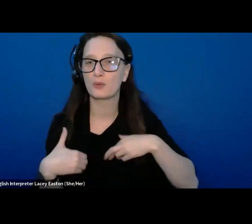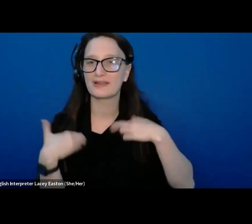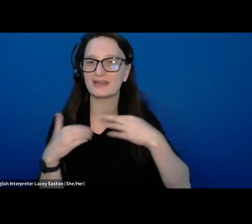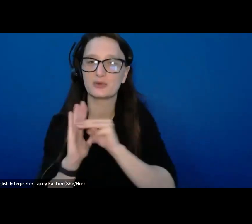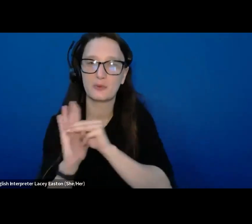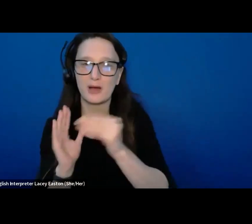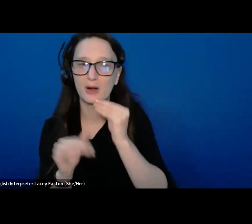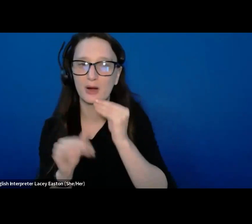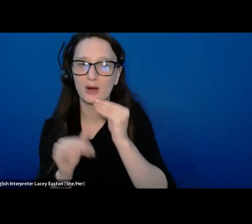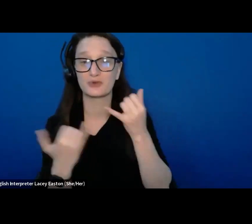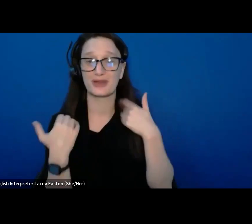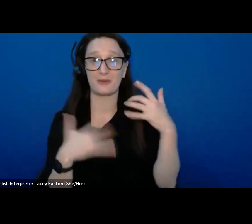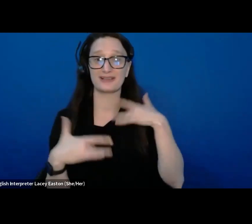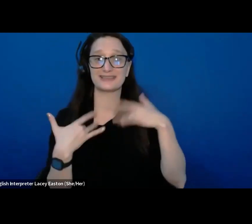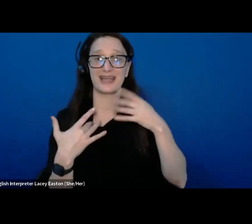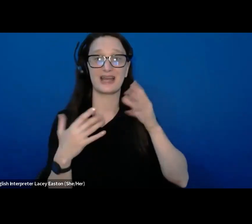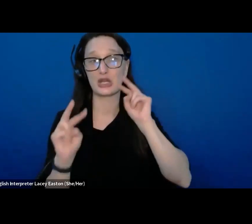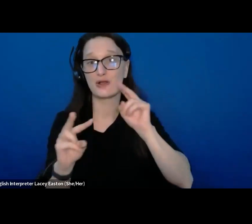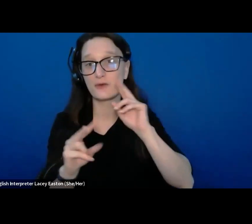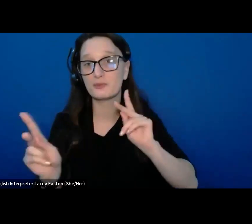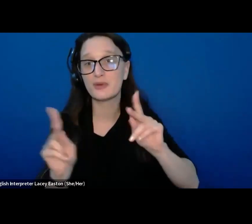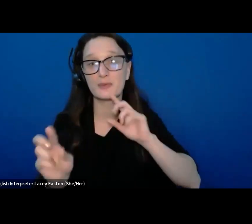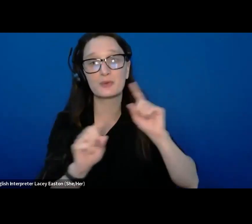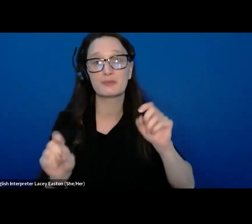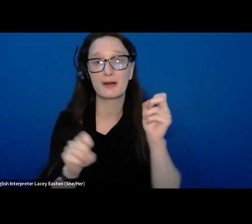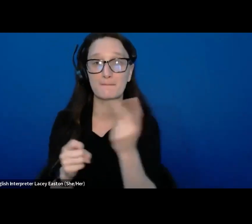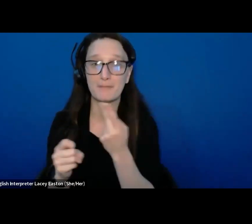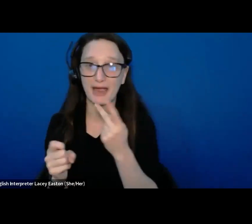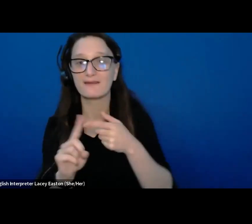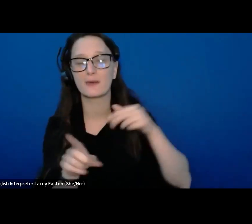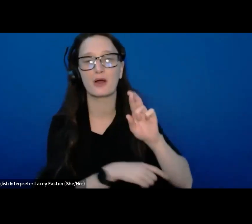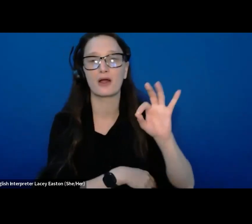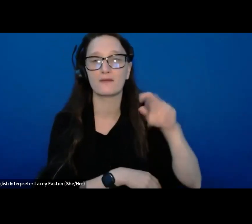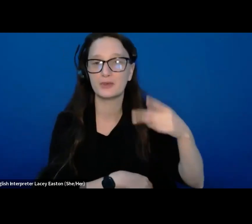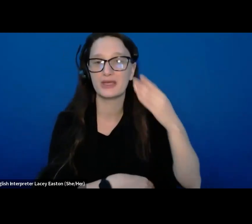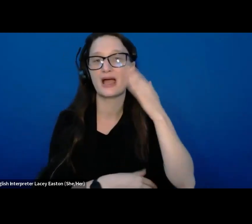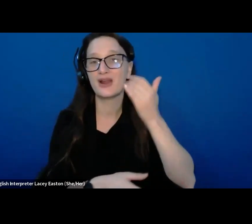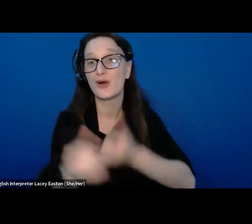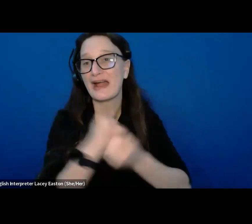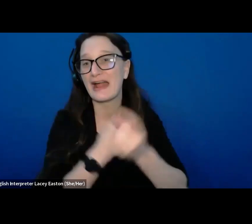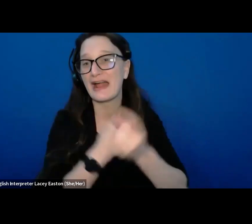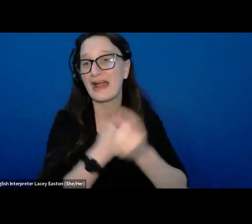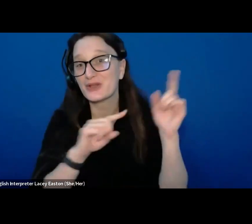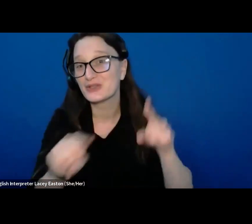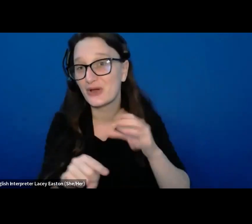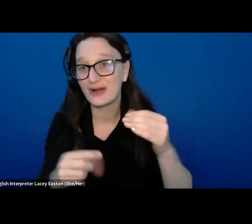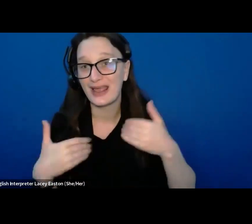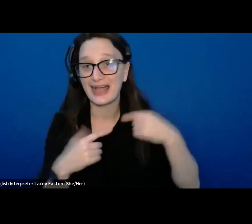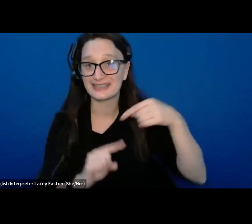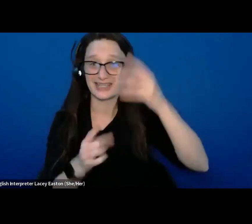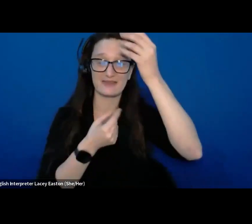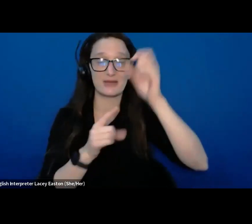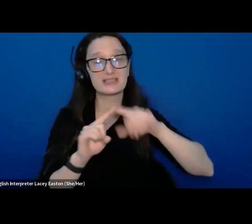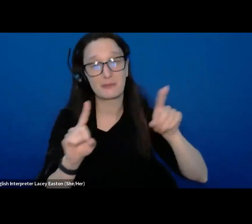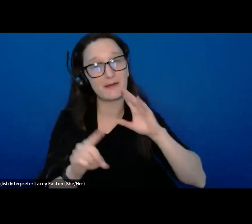looking forward to people responding back to the RFPs. And I know everyone attended and everyone already has this information, but to make it even easier, I'm